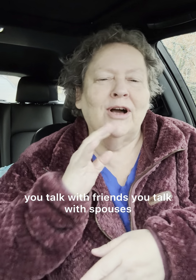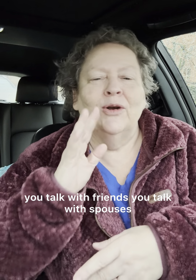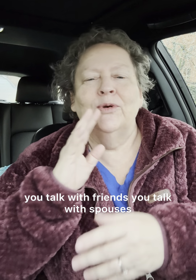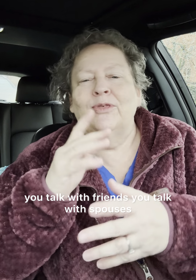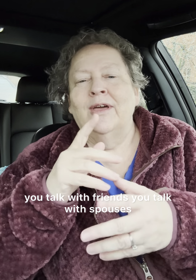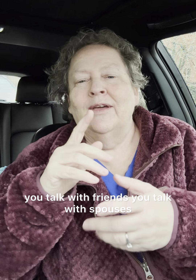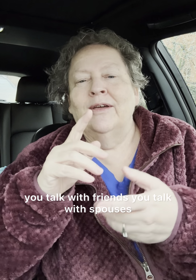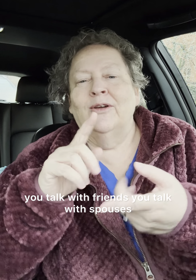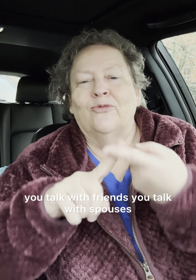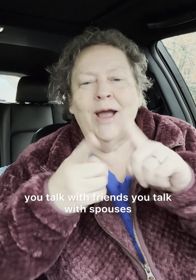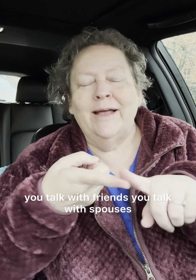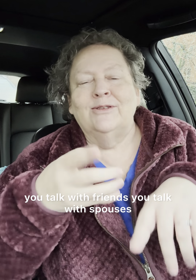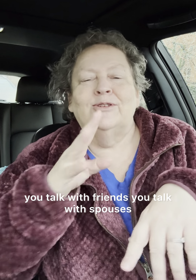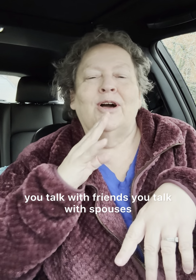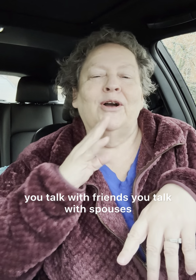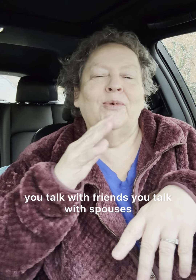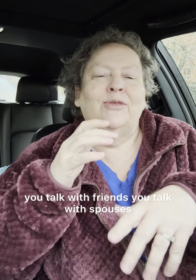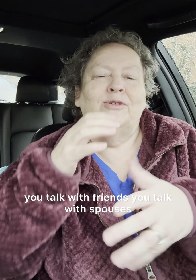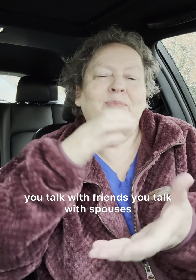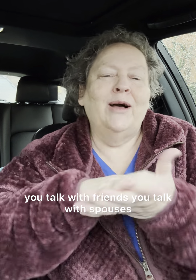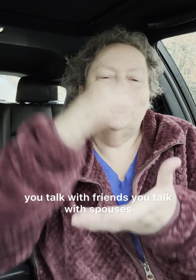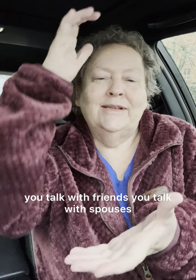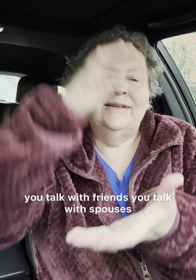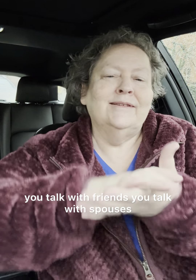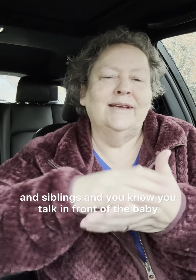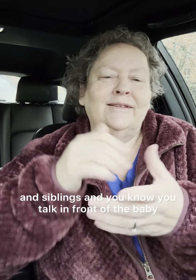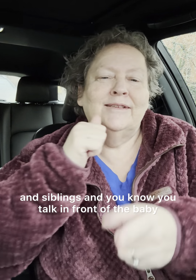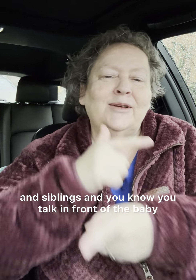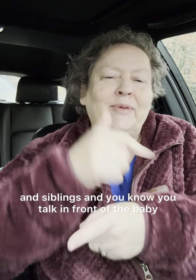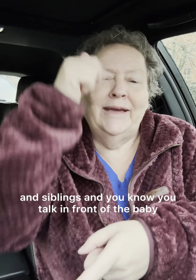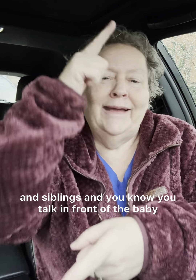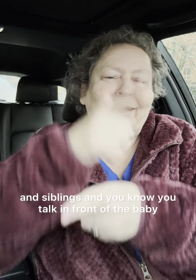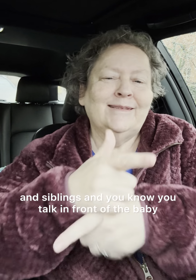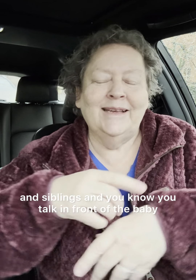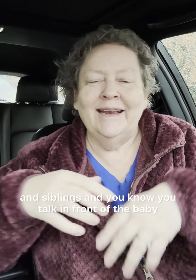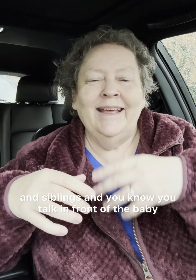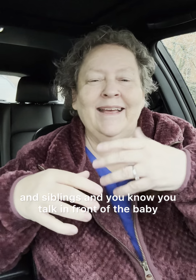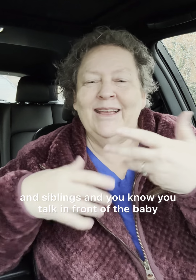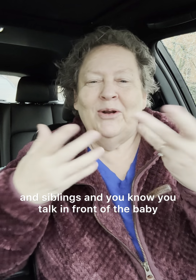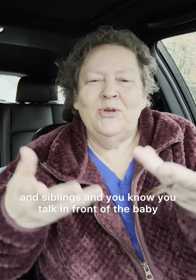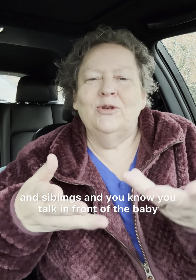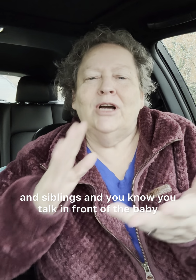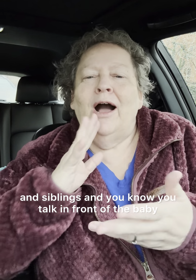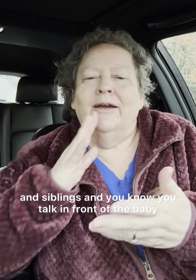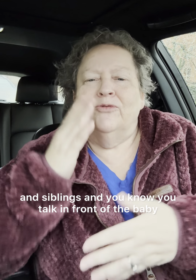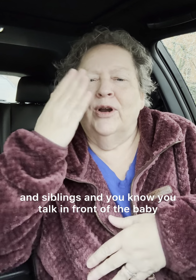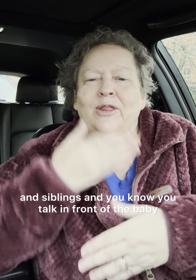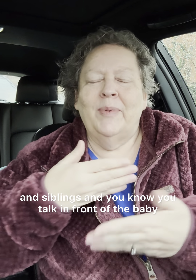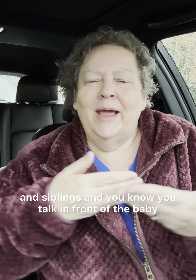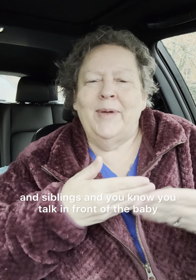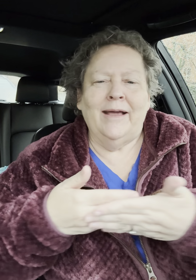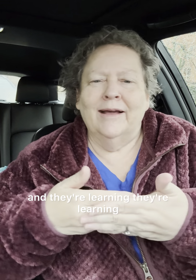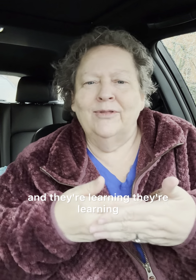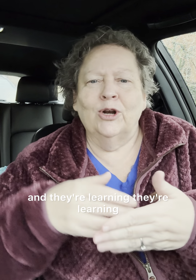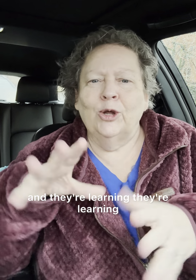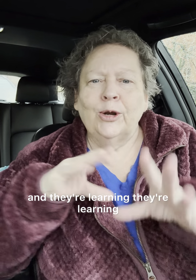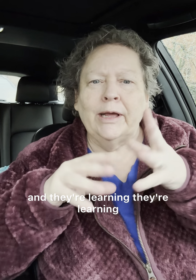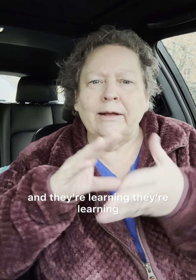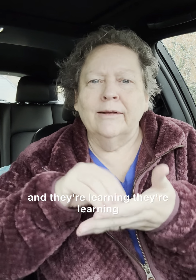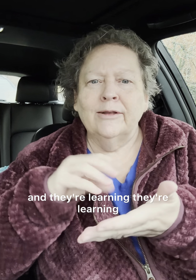with friends. You talk with spouses and siblings. And, you talk in front of the baby and they're learning. They're